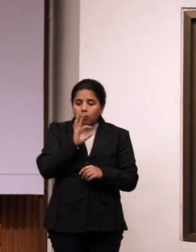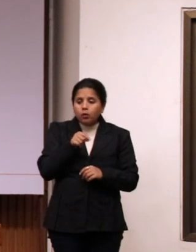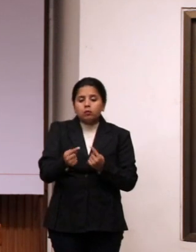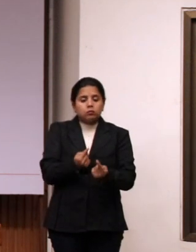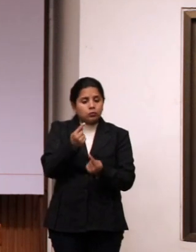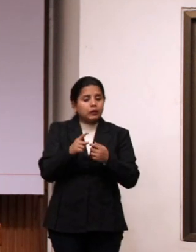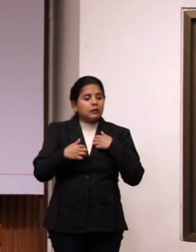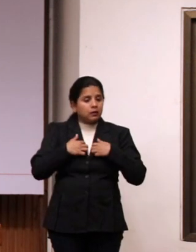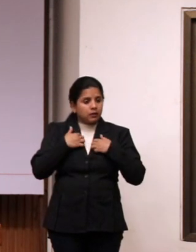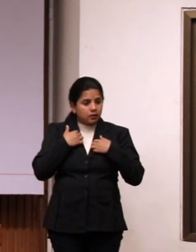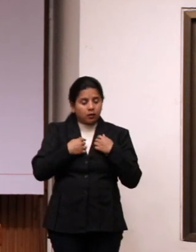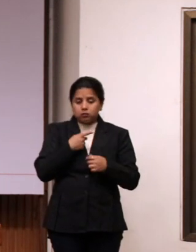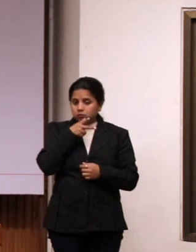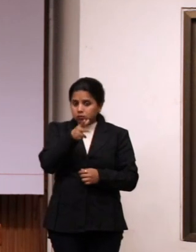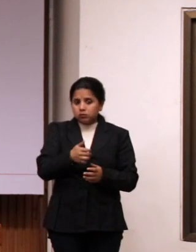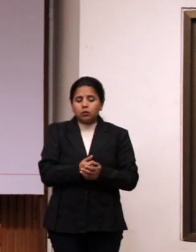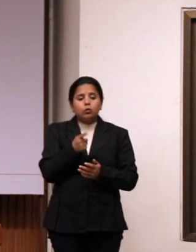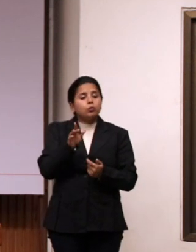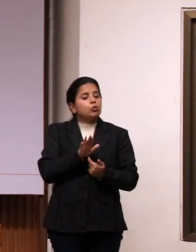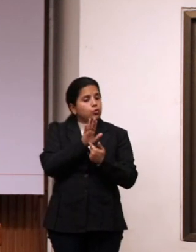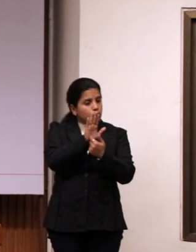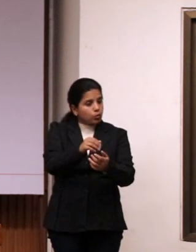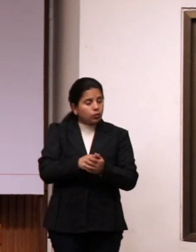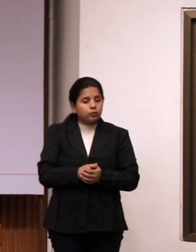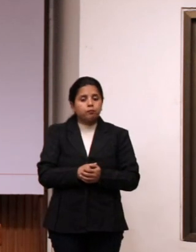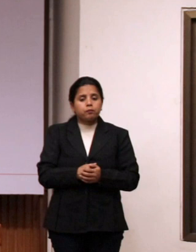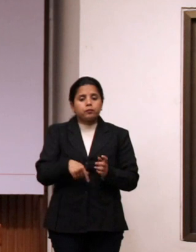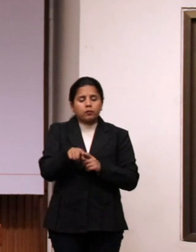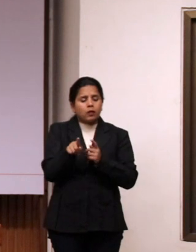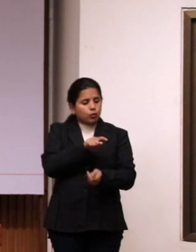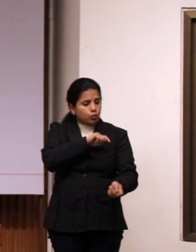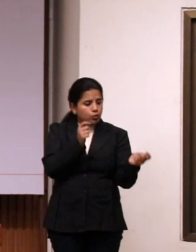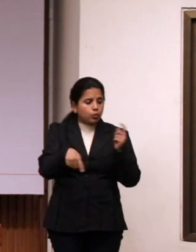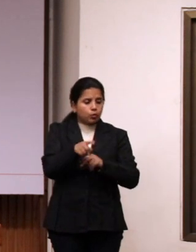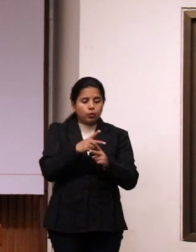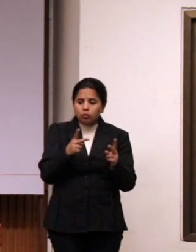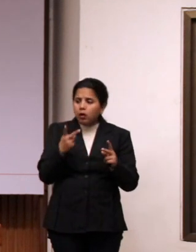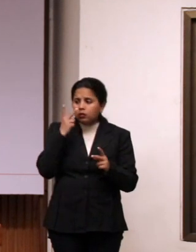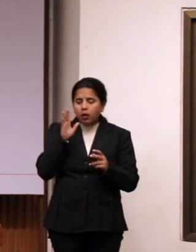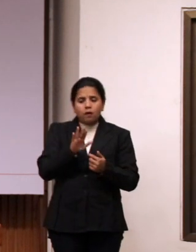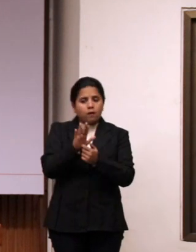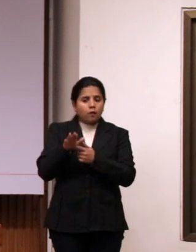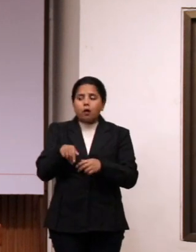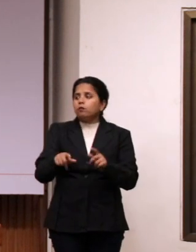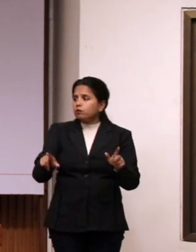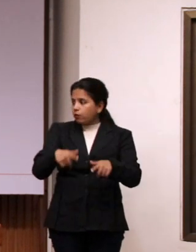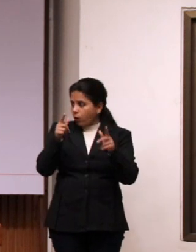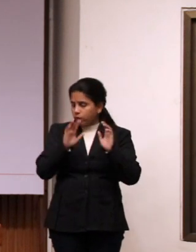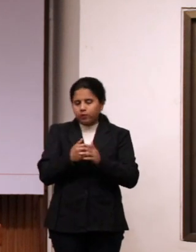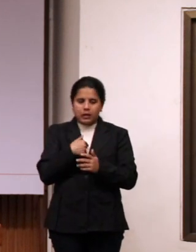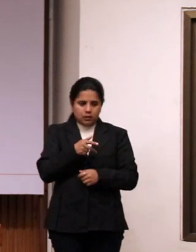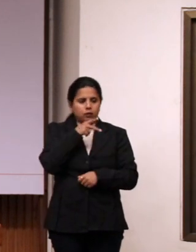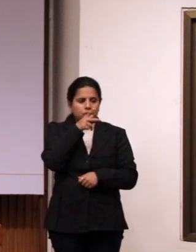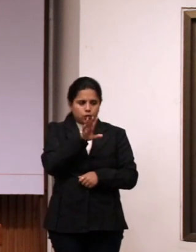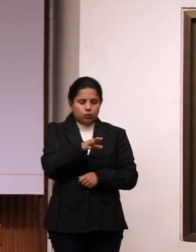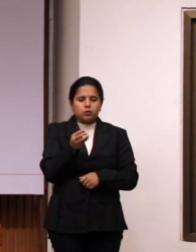very interestingly, you brought term degraded forest. It is in the rules. I tell you, so